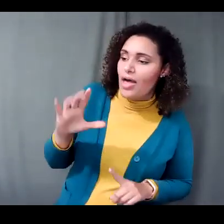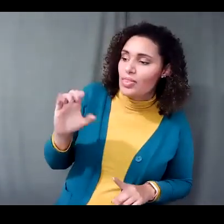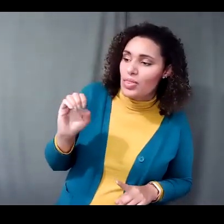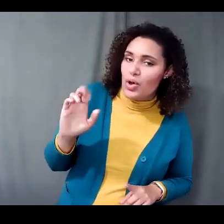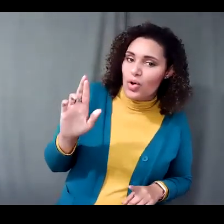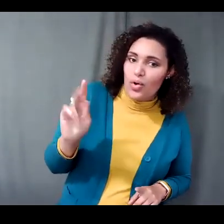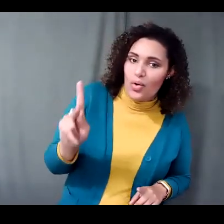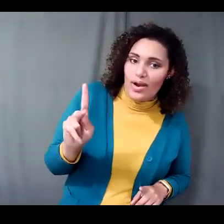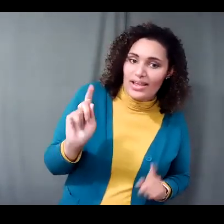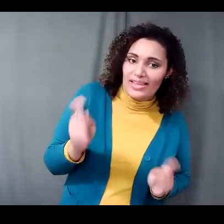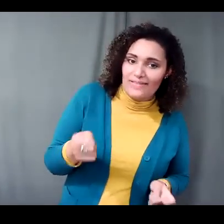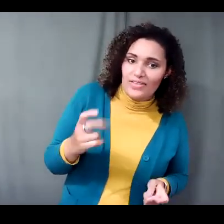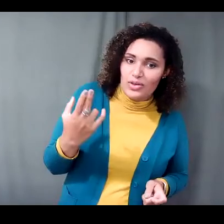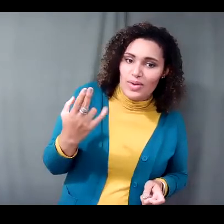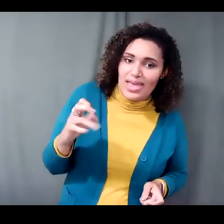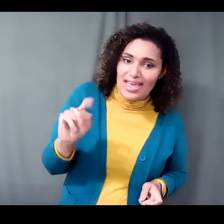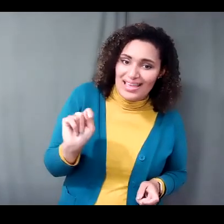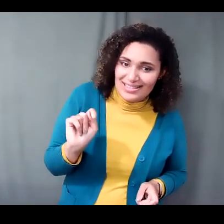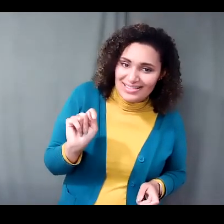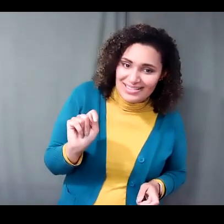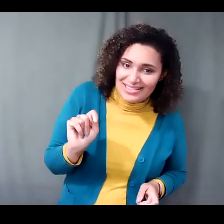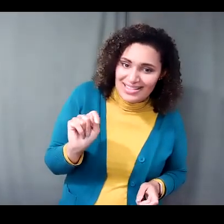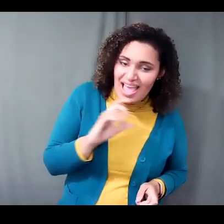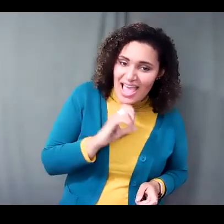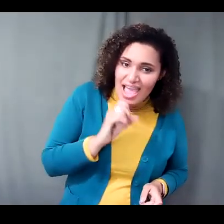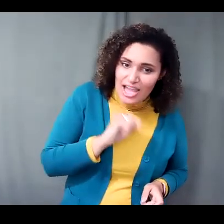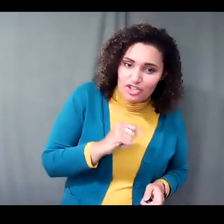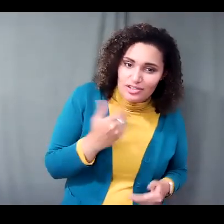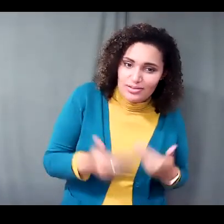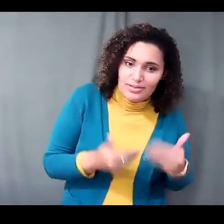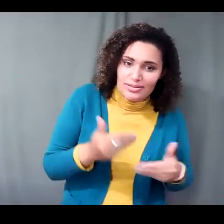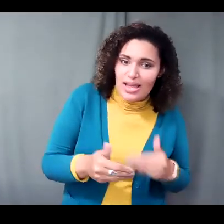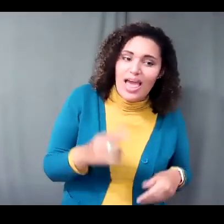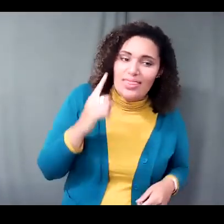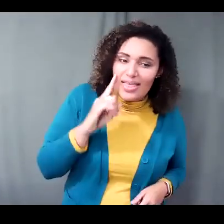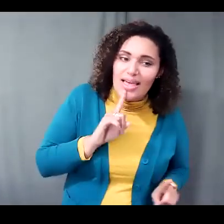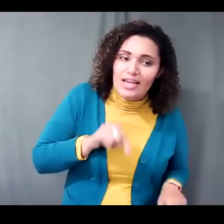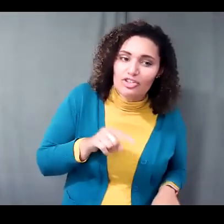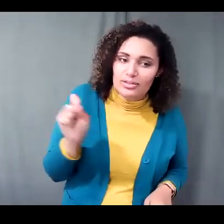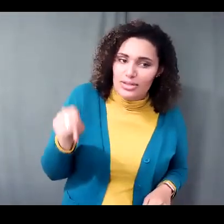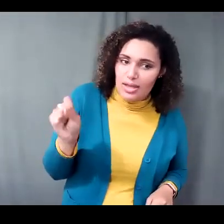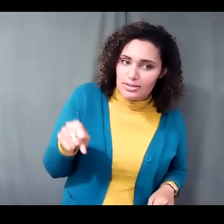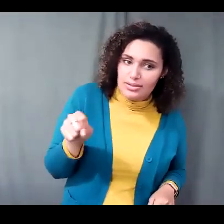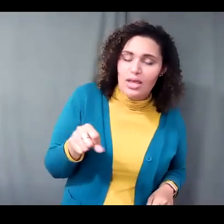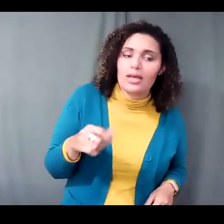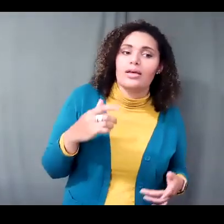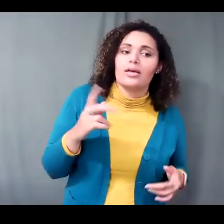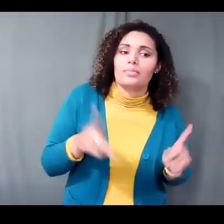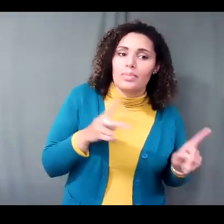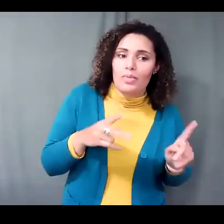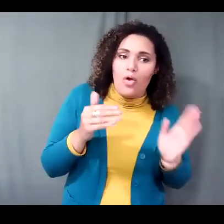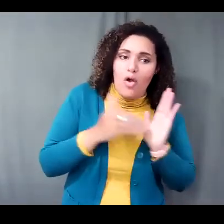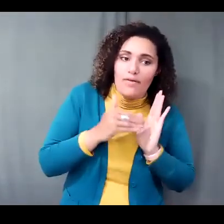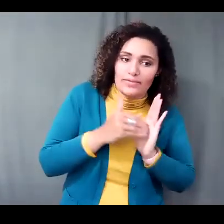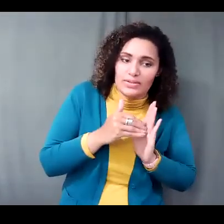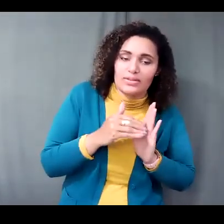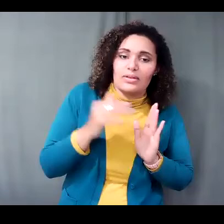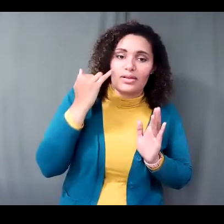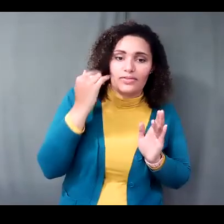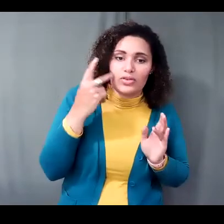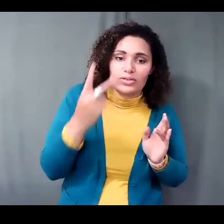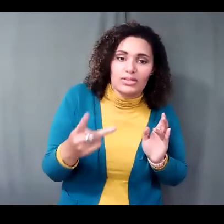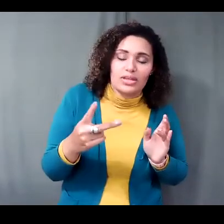judiciously. I think that's part of it. You can't get as much in. So it is, I mean, this is 19% alcohol, whereas a normal wine, our wines